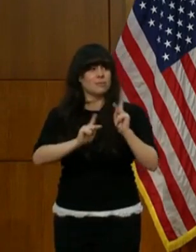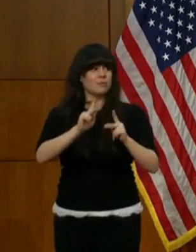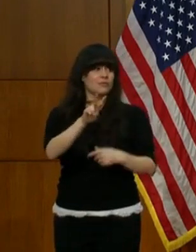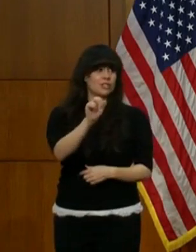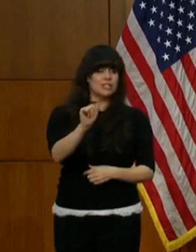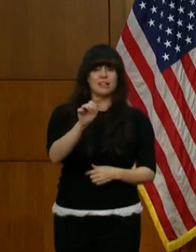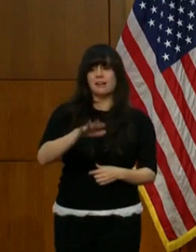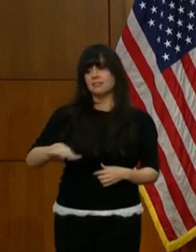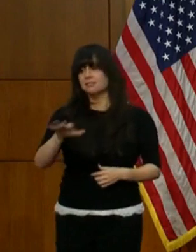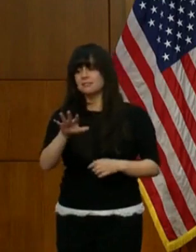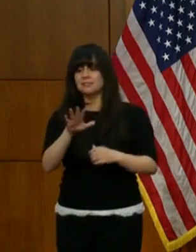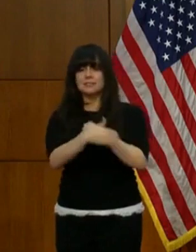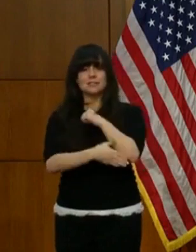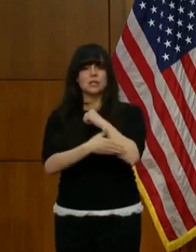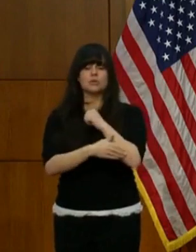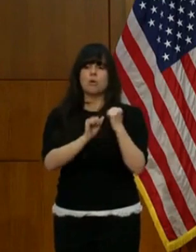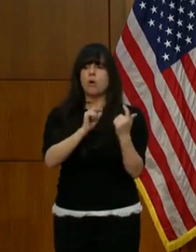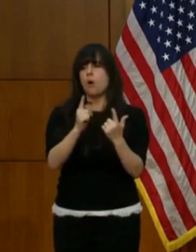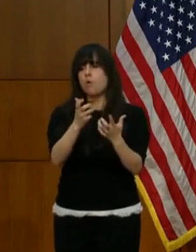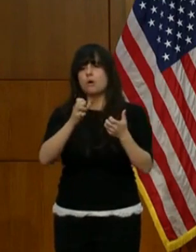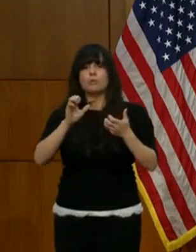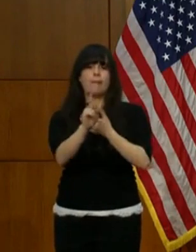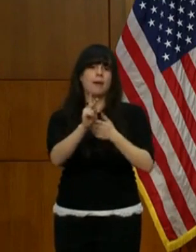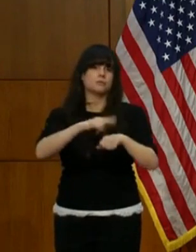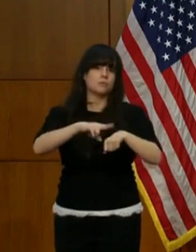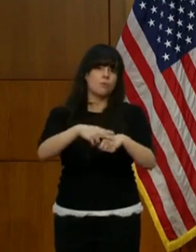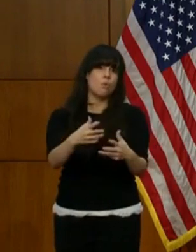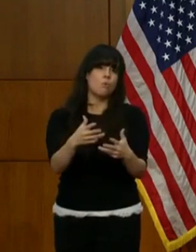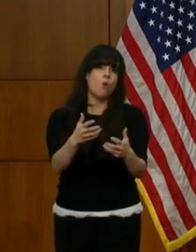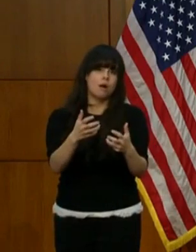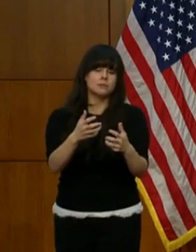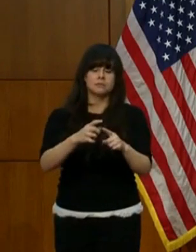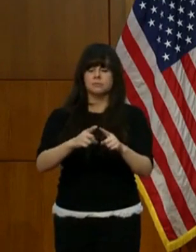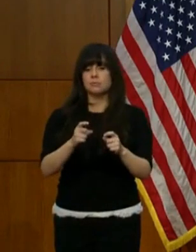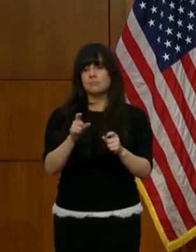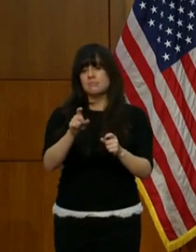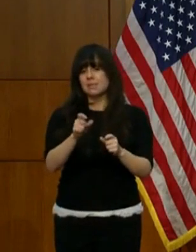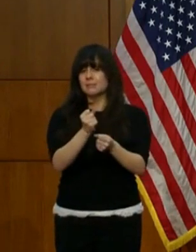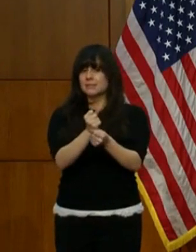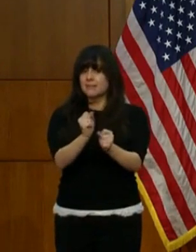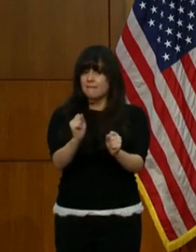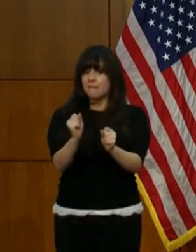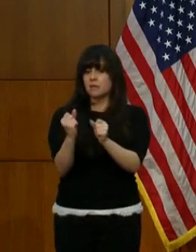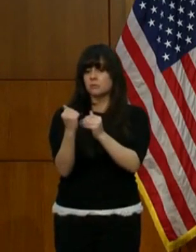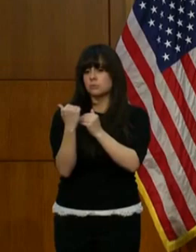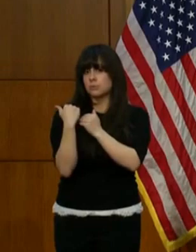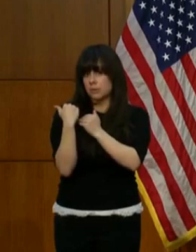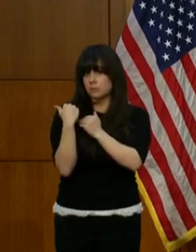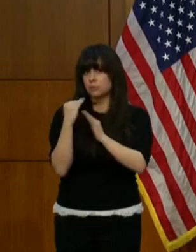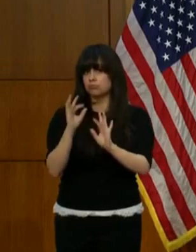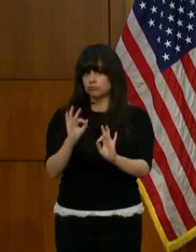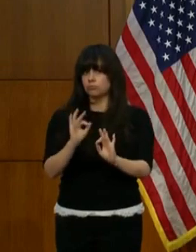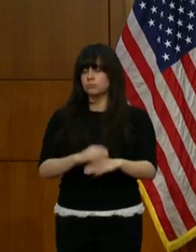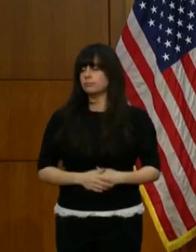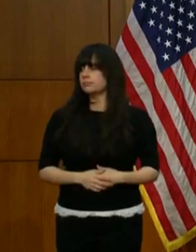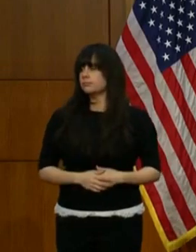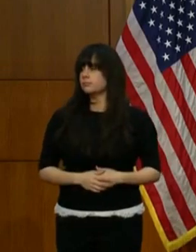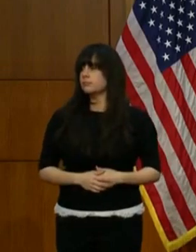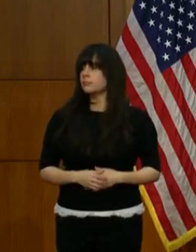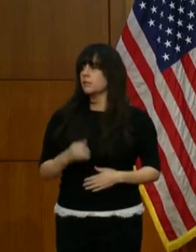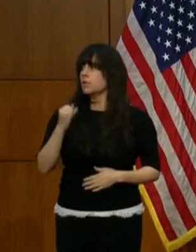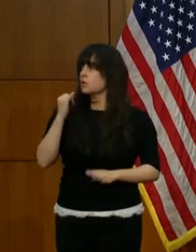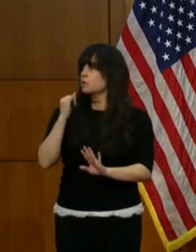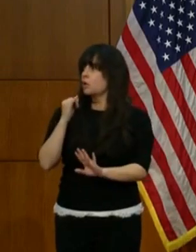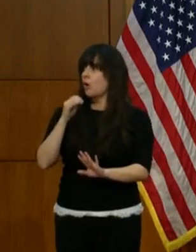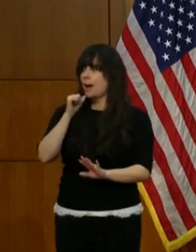get back to our normal as soon as we can, but we want to do it safely and responsibly. And I think if you go back, and we won't put